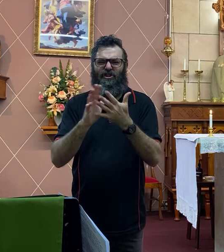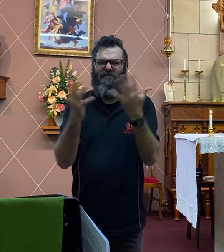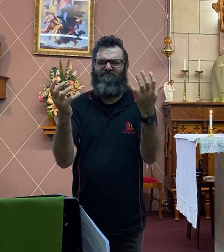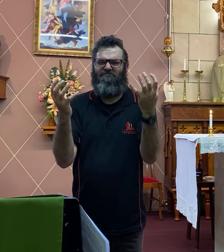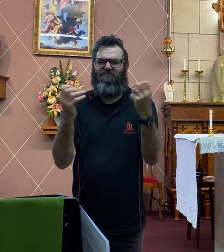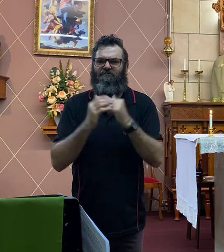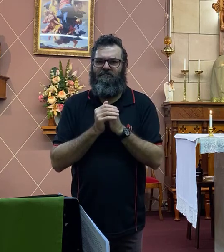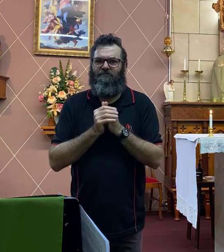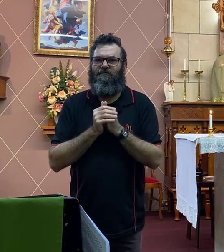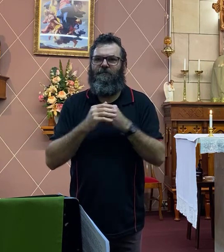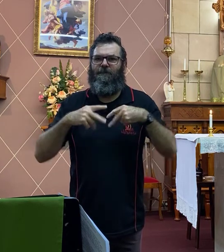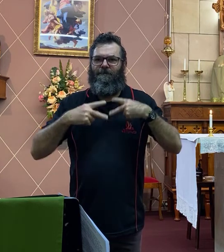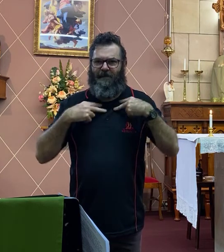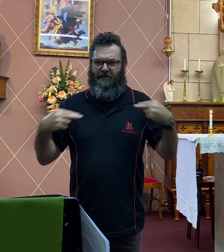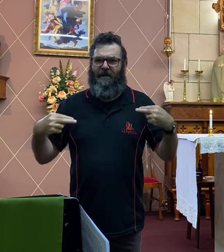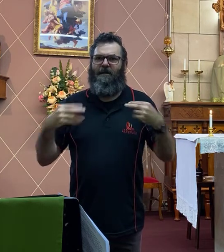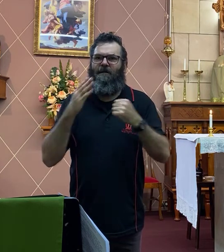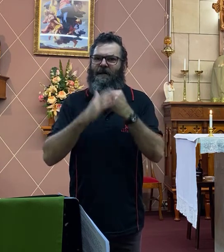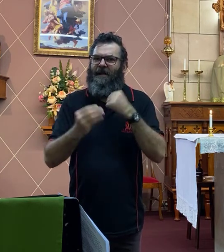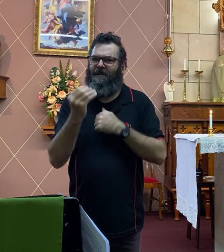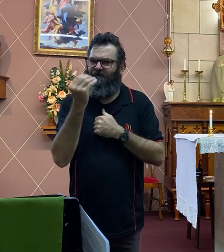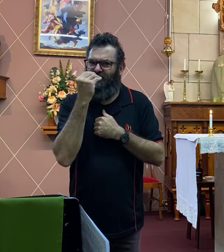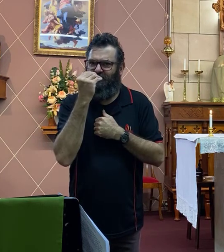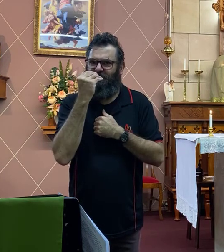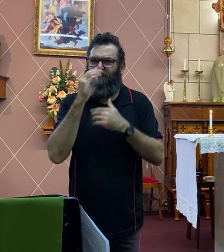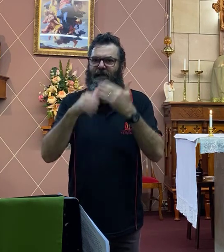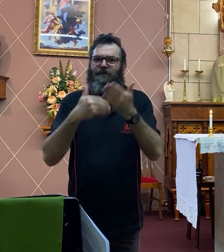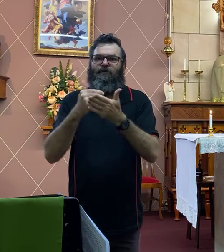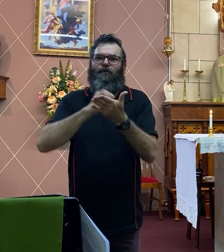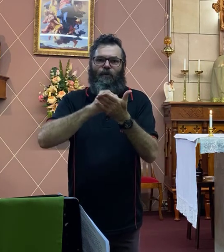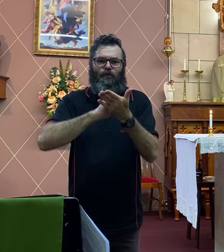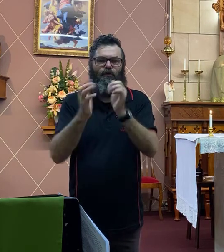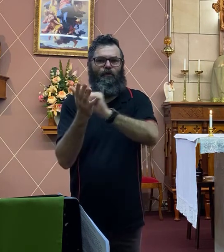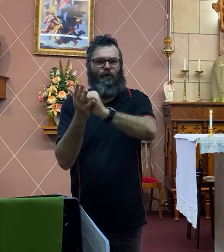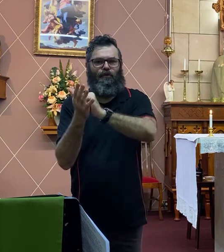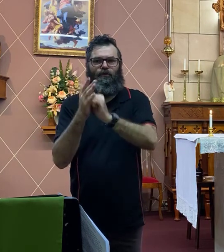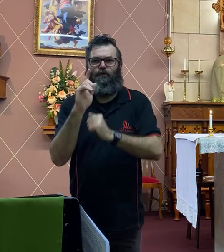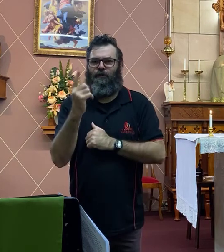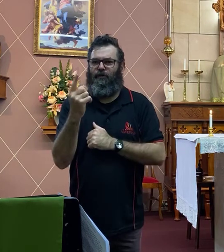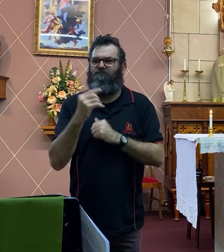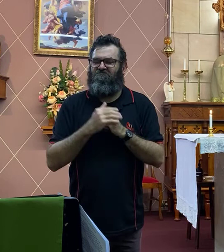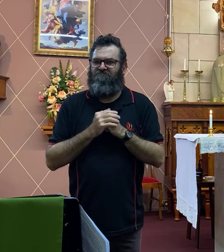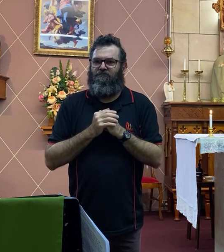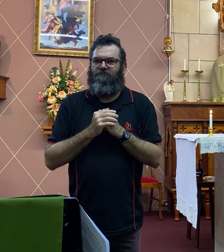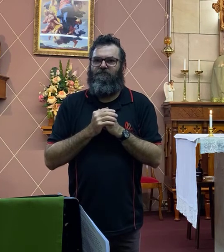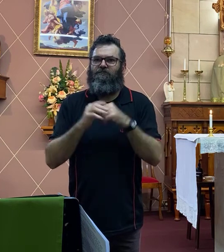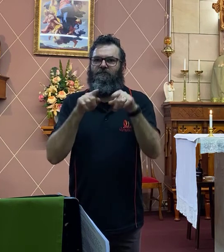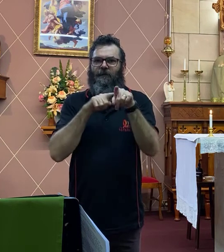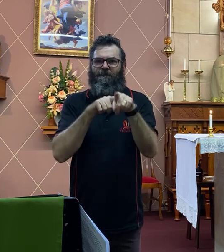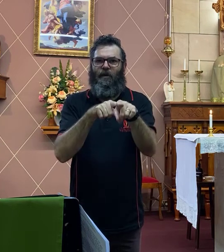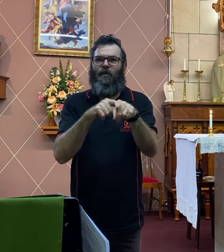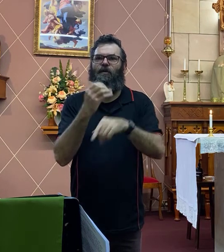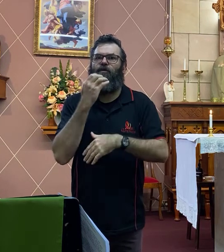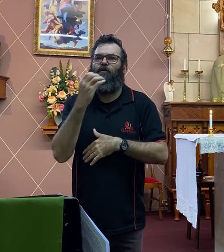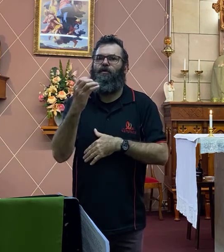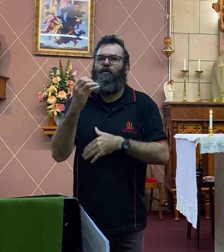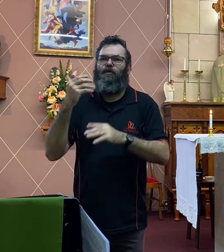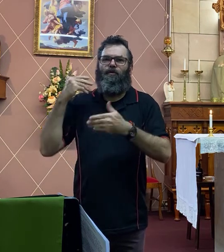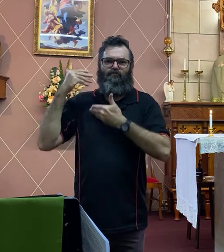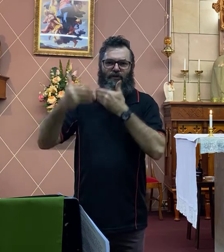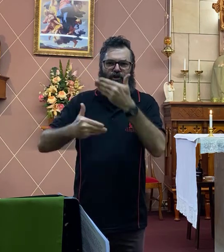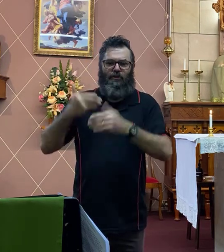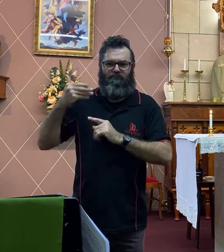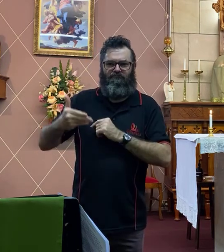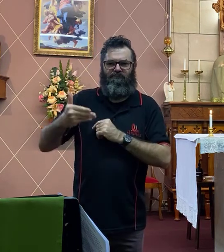ate before washing their hands. They followed the Jewish tradition and always washed their hands up to the